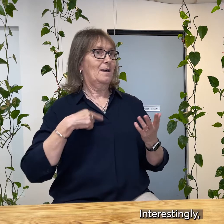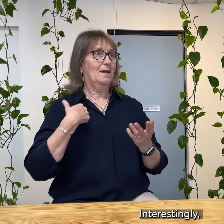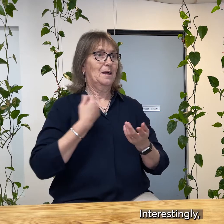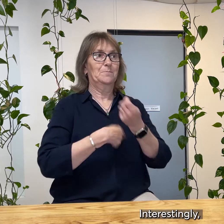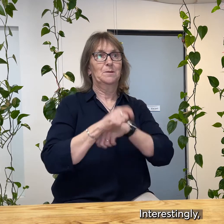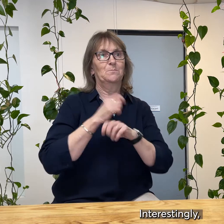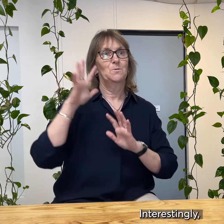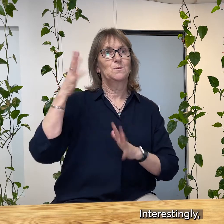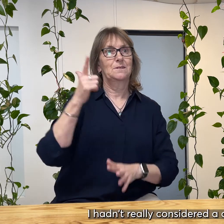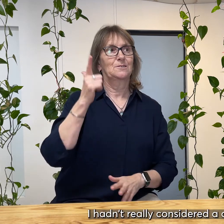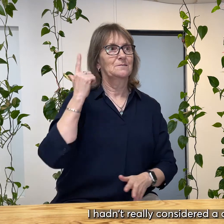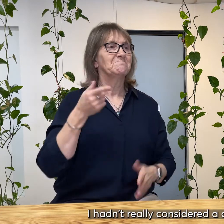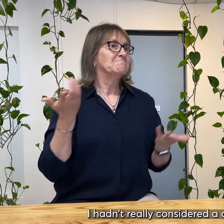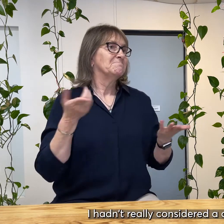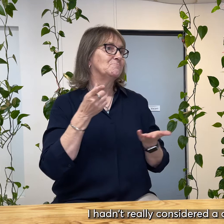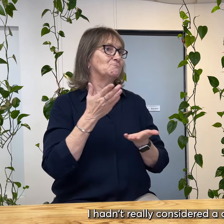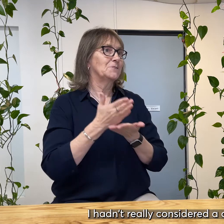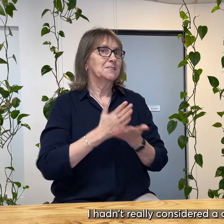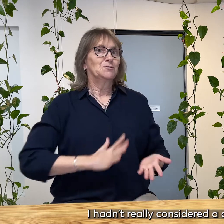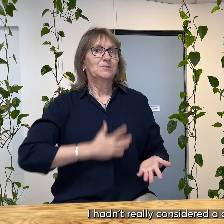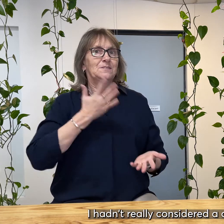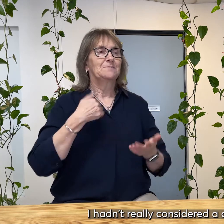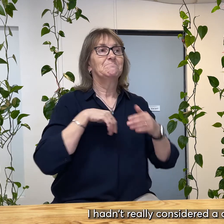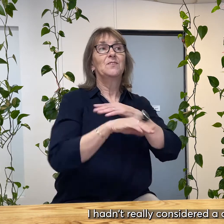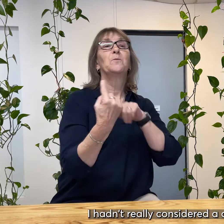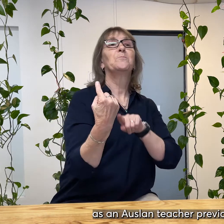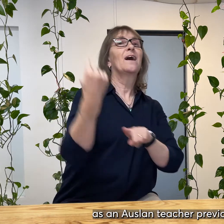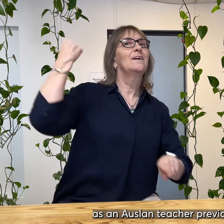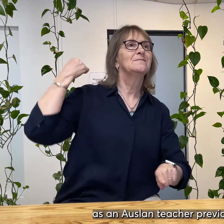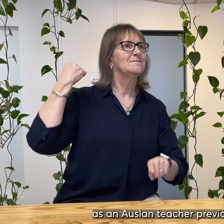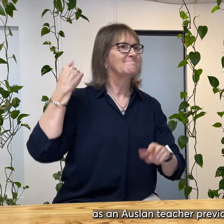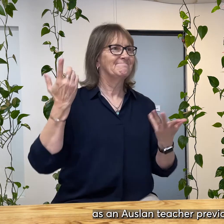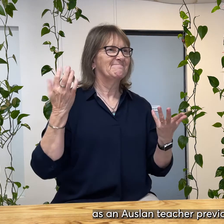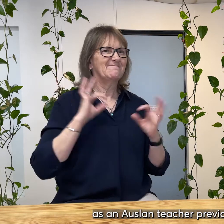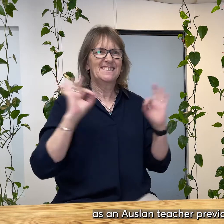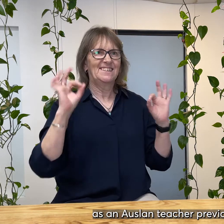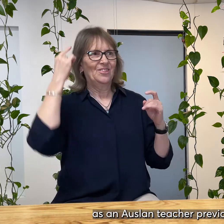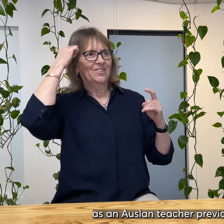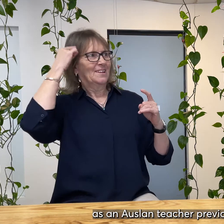Interestingly, I hadn't really considered a career as an Auslan teacher previously.